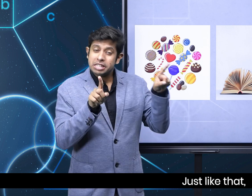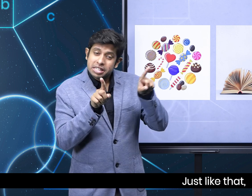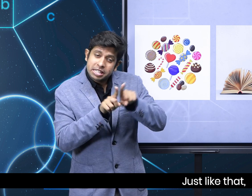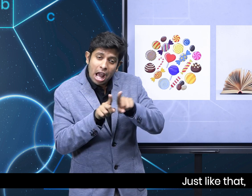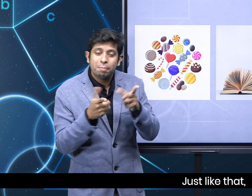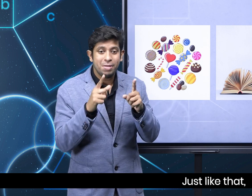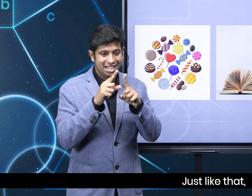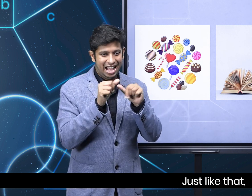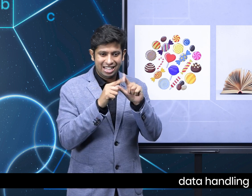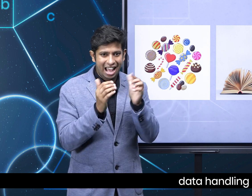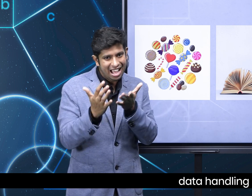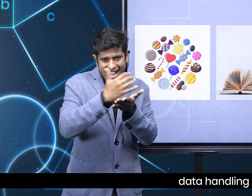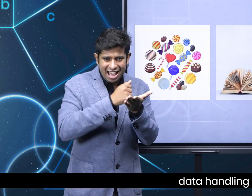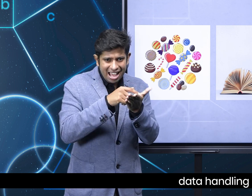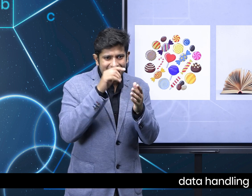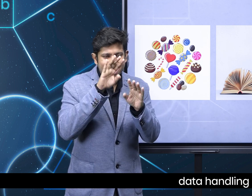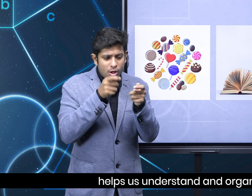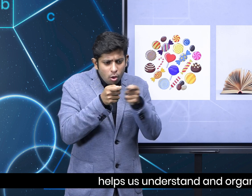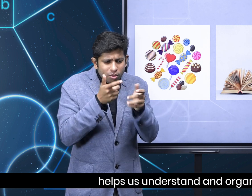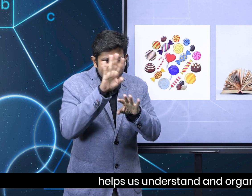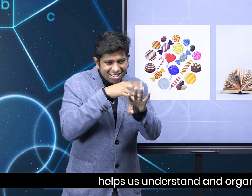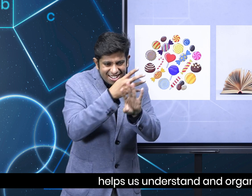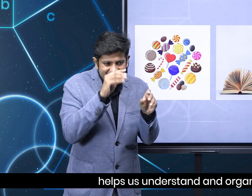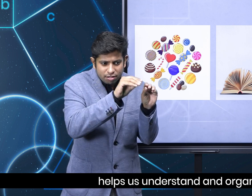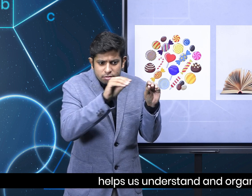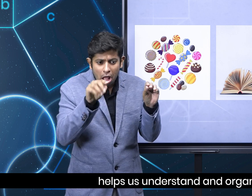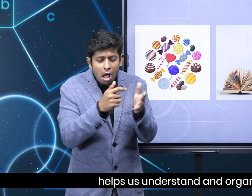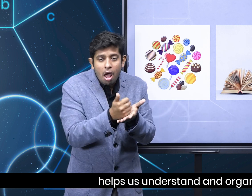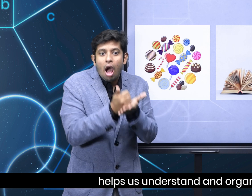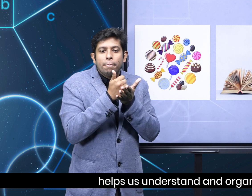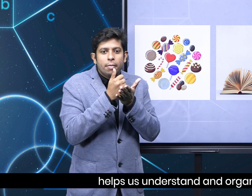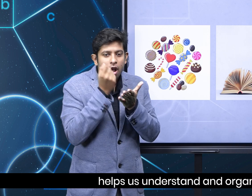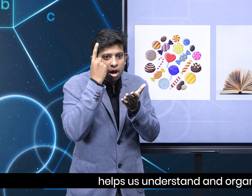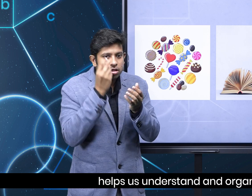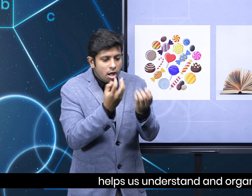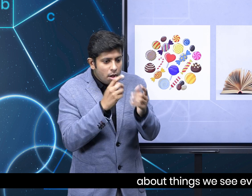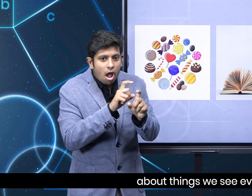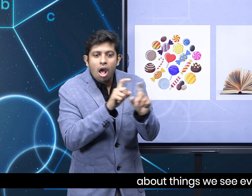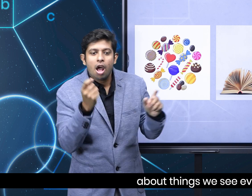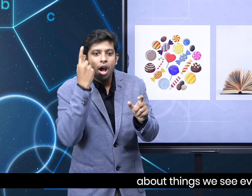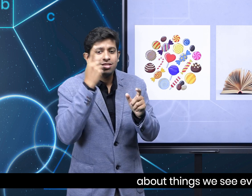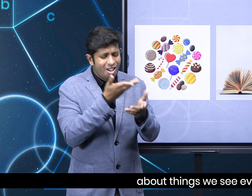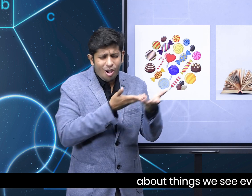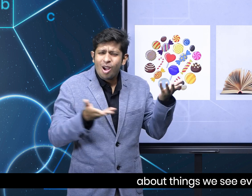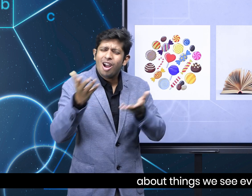Just like that, data handling helps us understand and organize information about things we see every